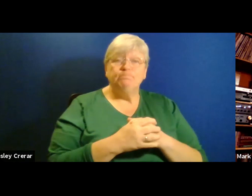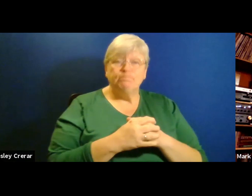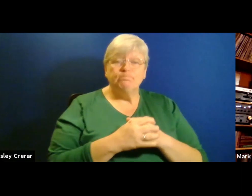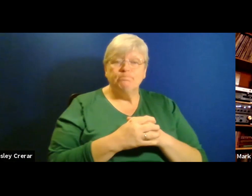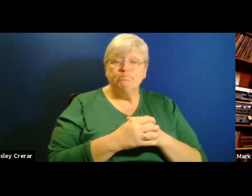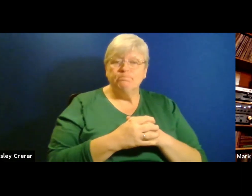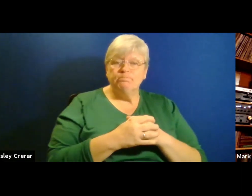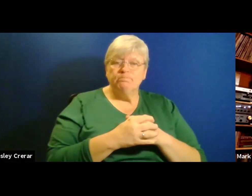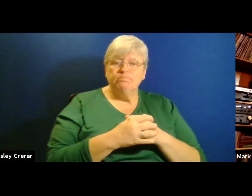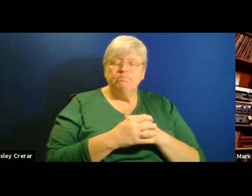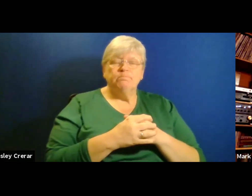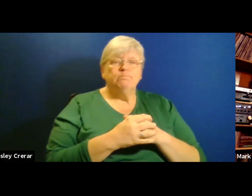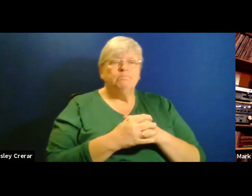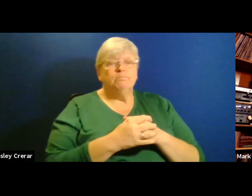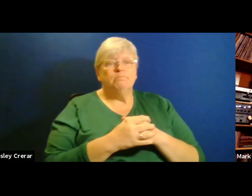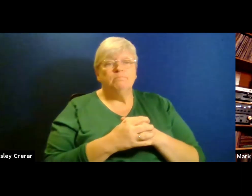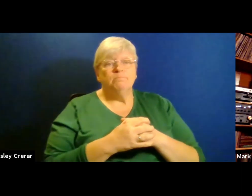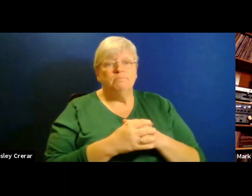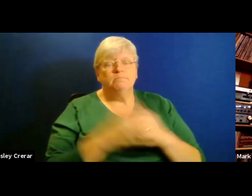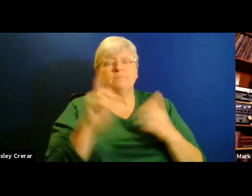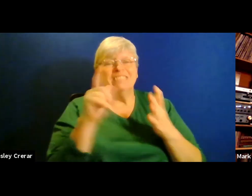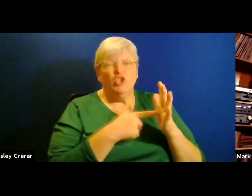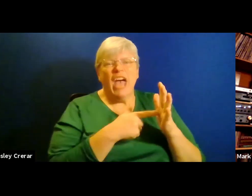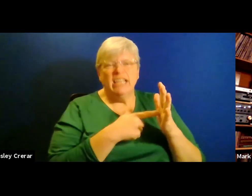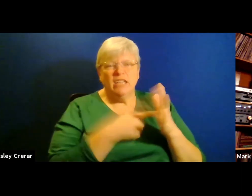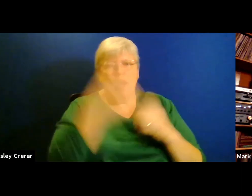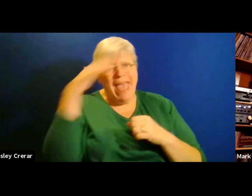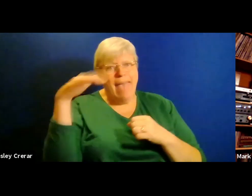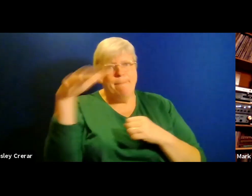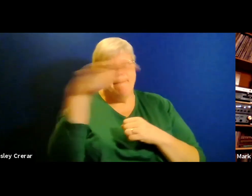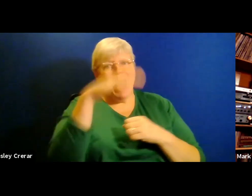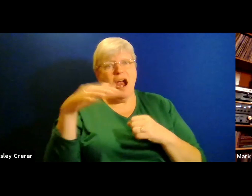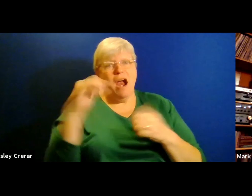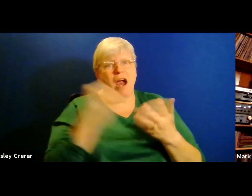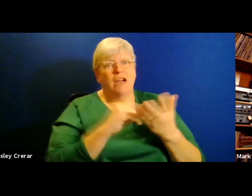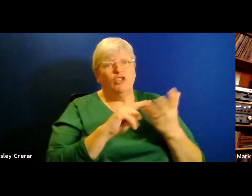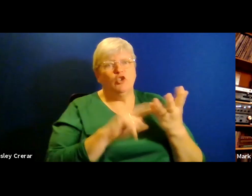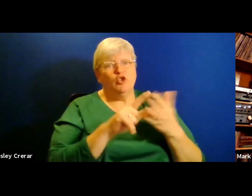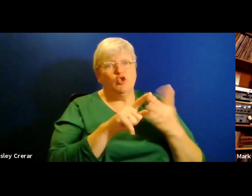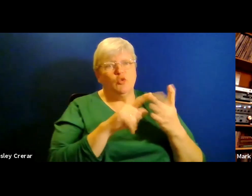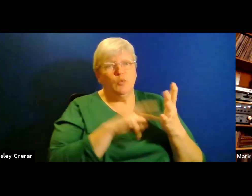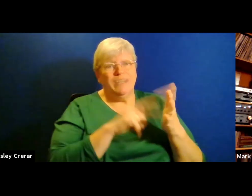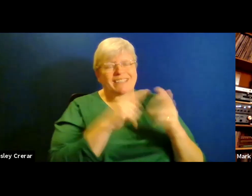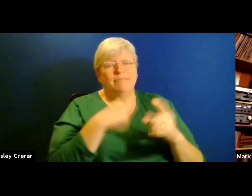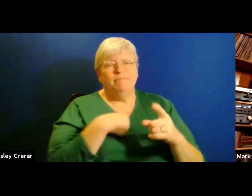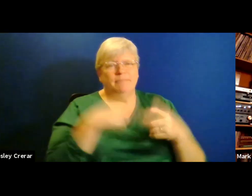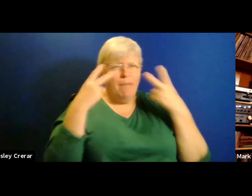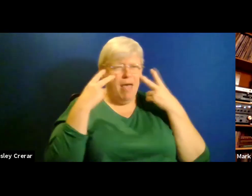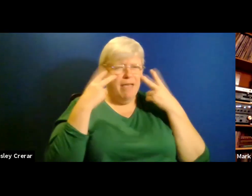year. So this is Jazzing Up the Empire Suite. You might need glasses for this one.